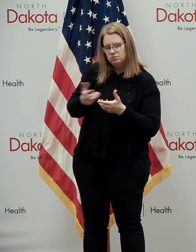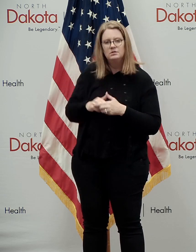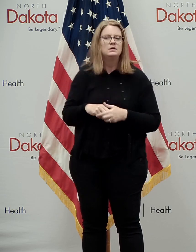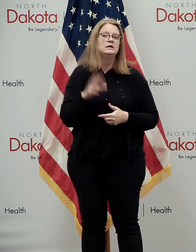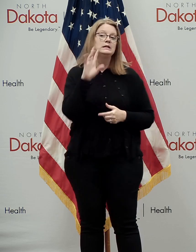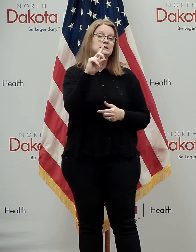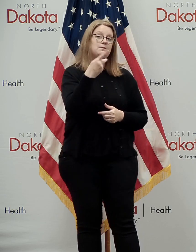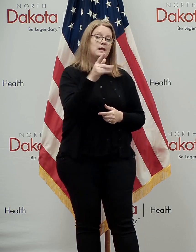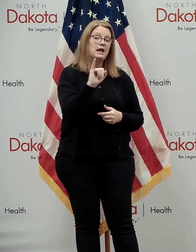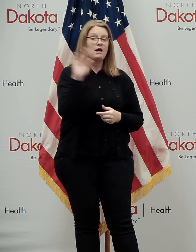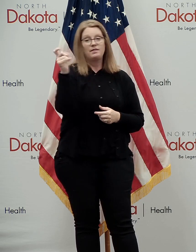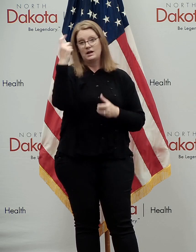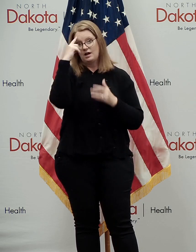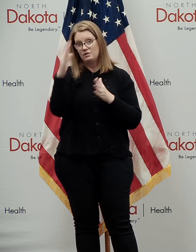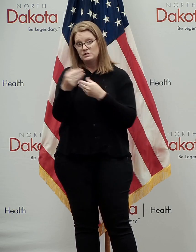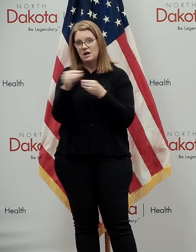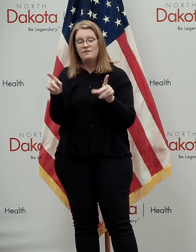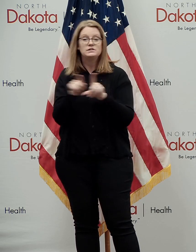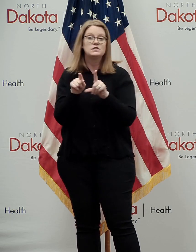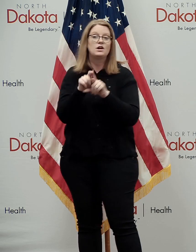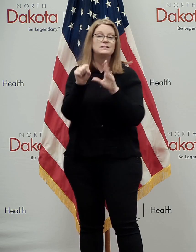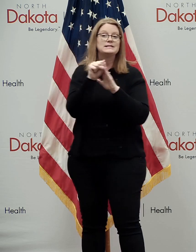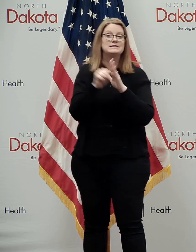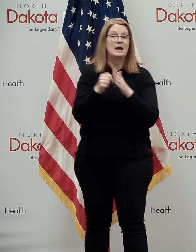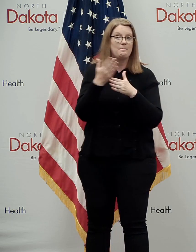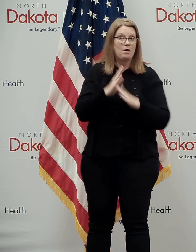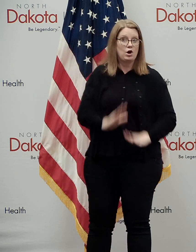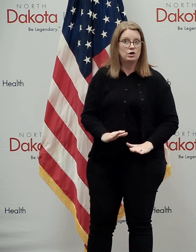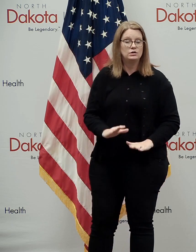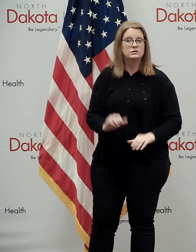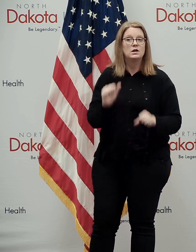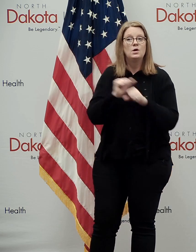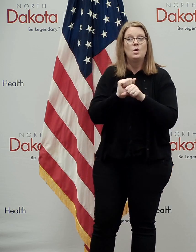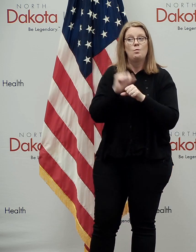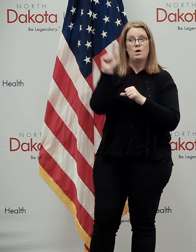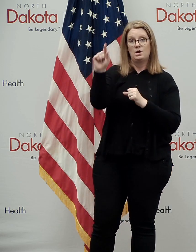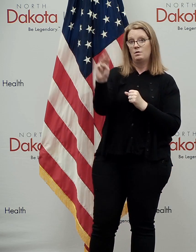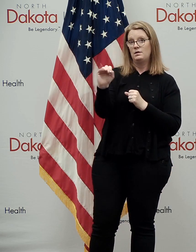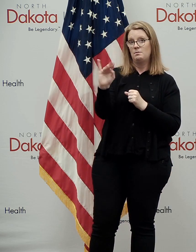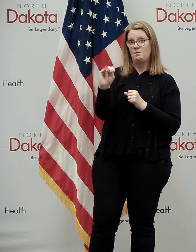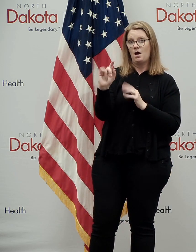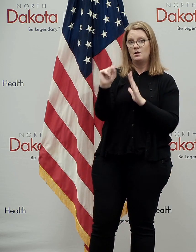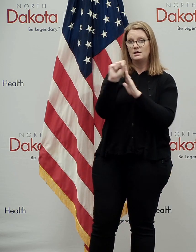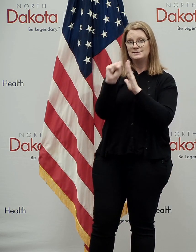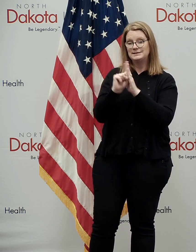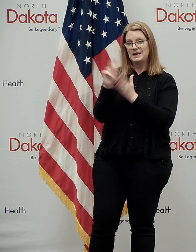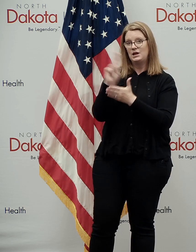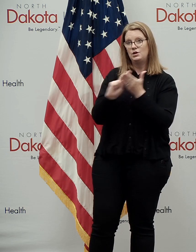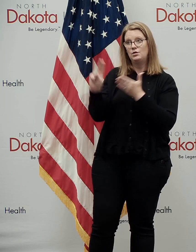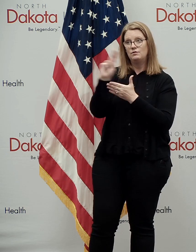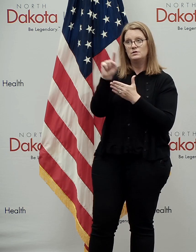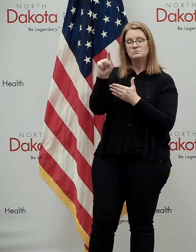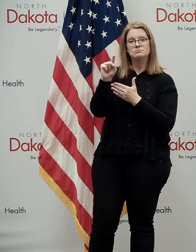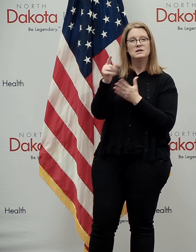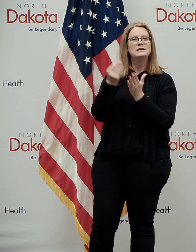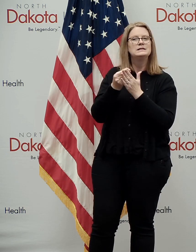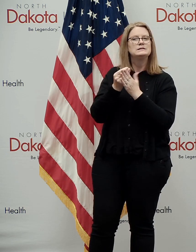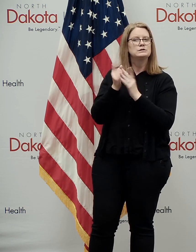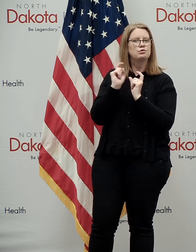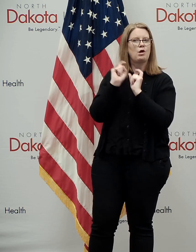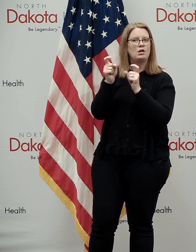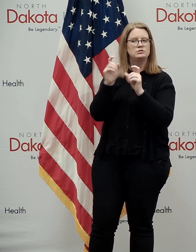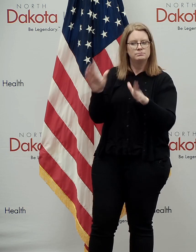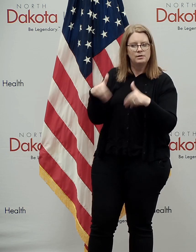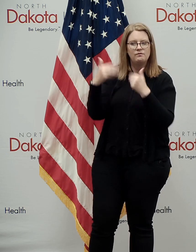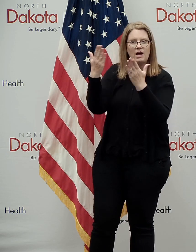Public Instruction, the Governor's Office, and our state partners are partnering with Minot State University to offer scholarships to